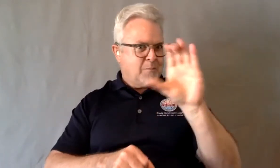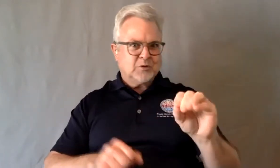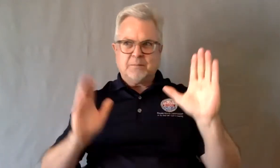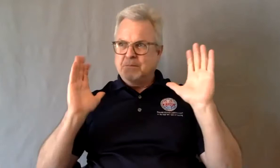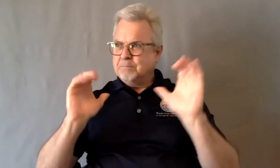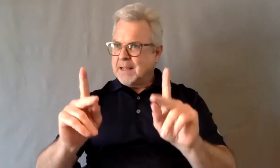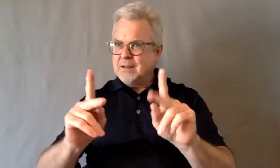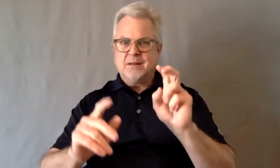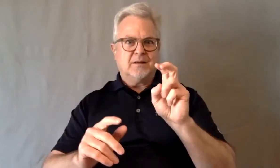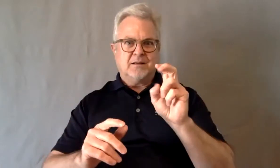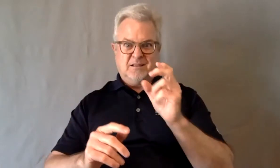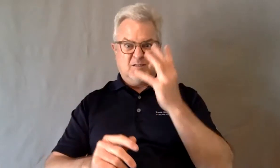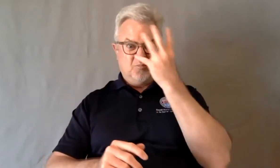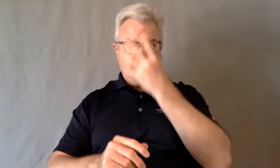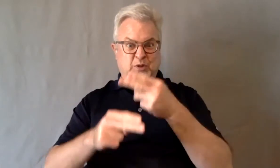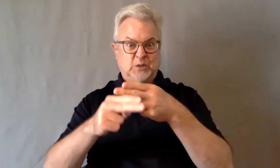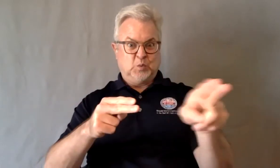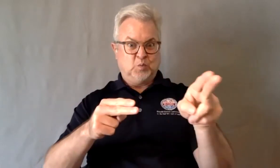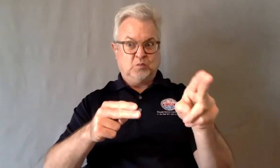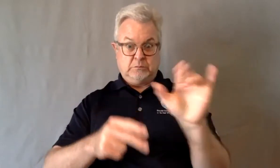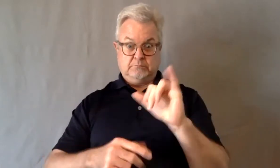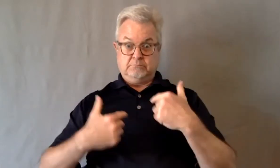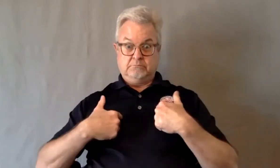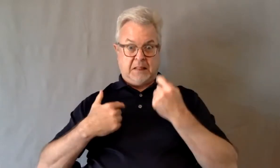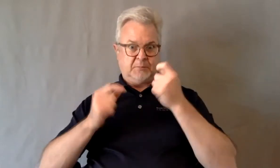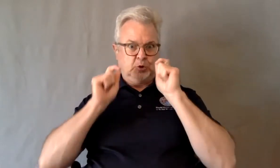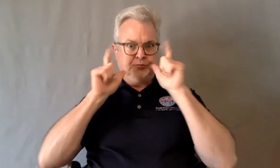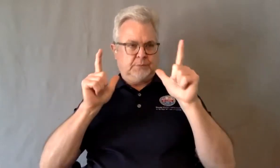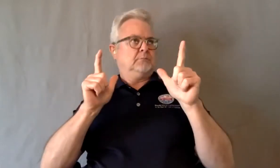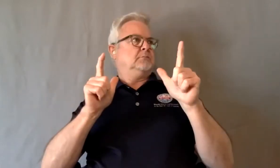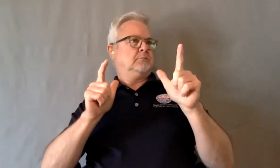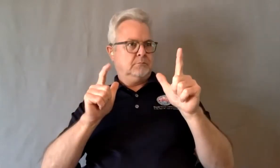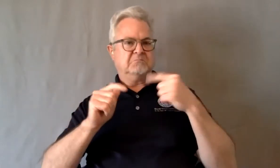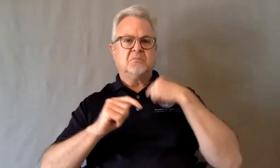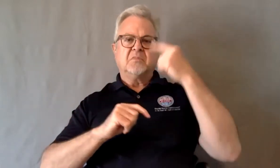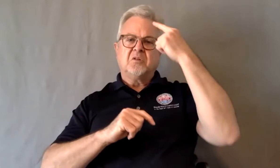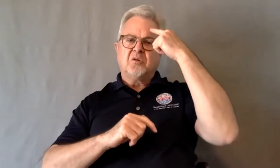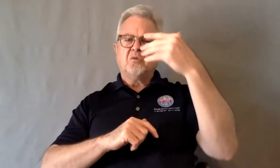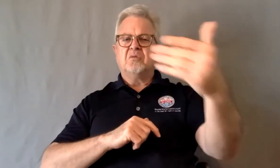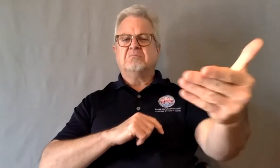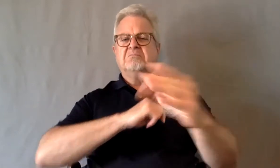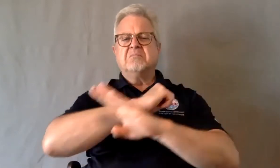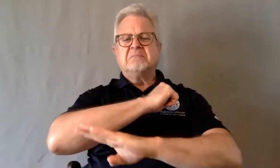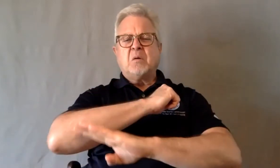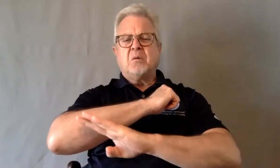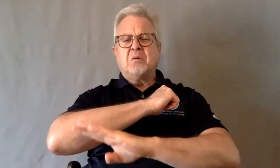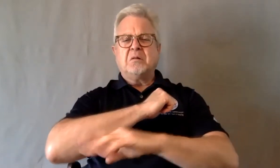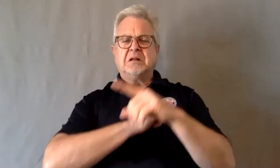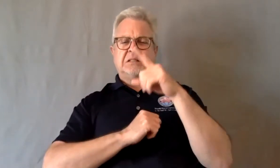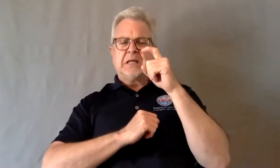feelings about this 100% capacity. I was also surprised by this happening so soon. I